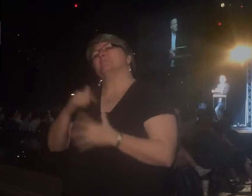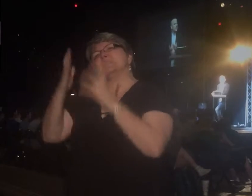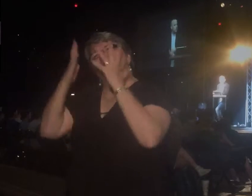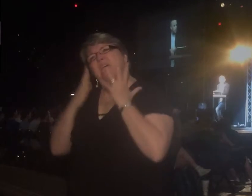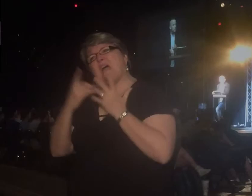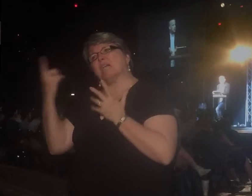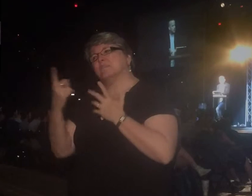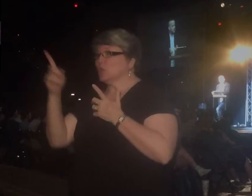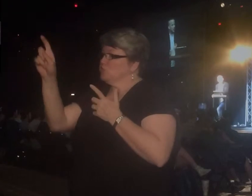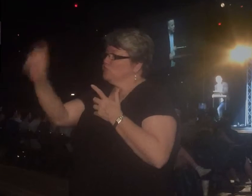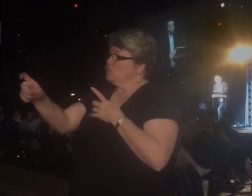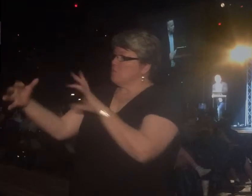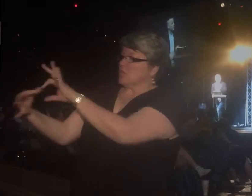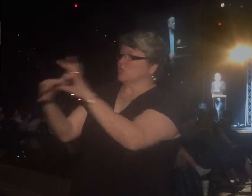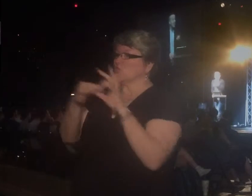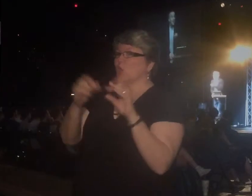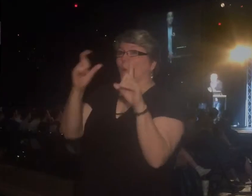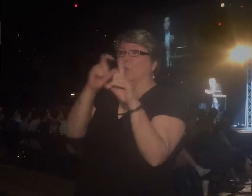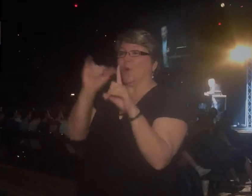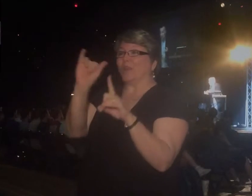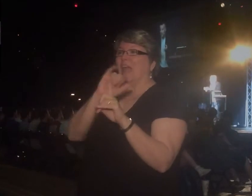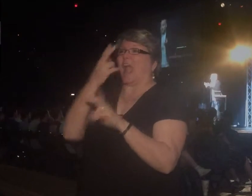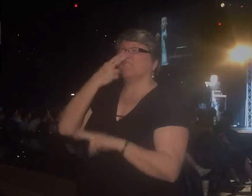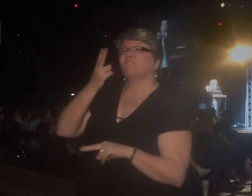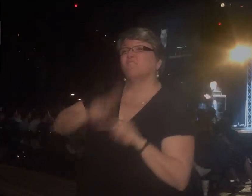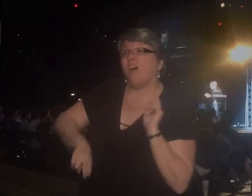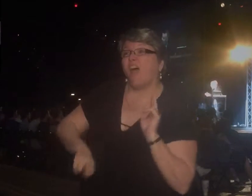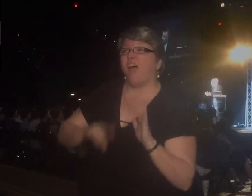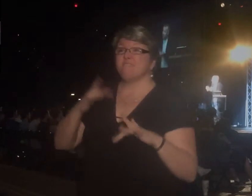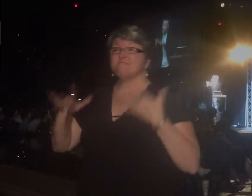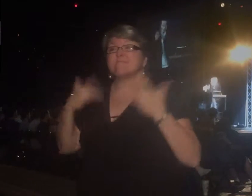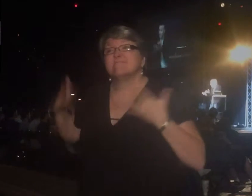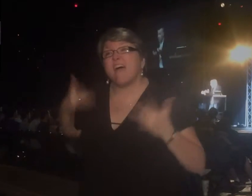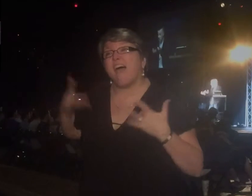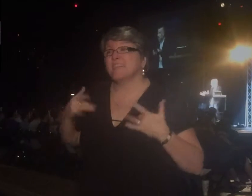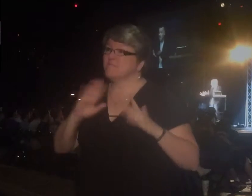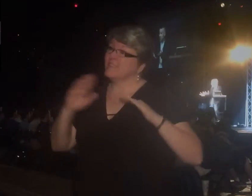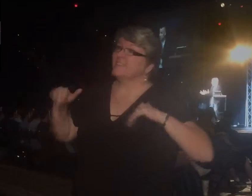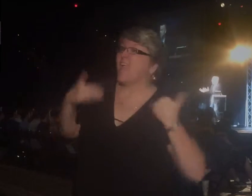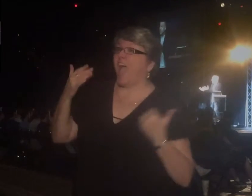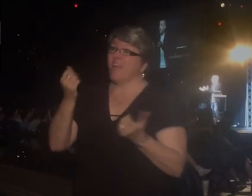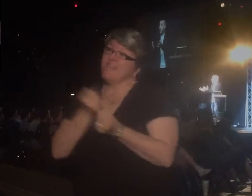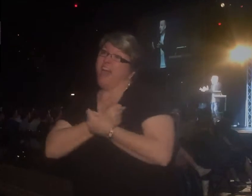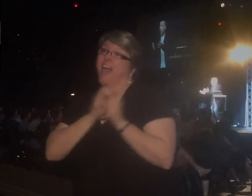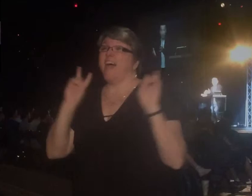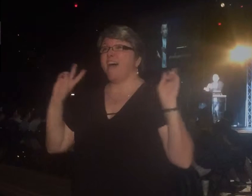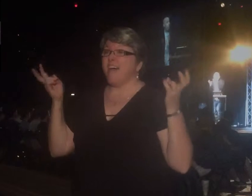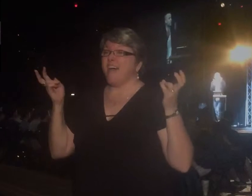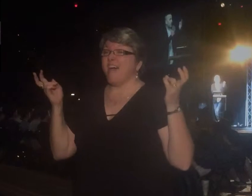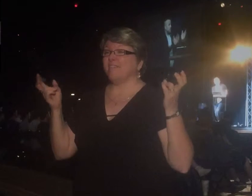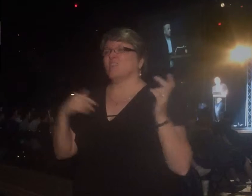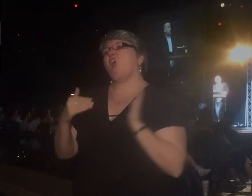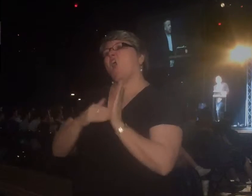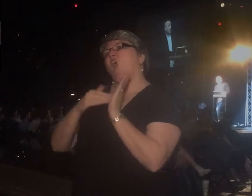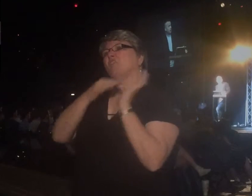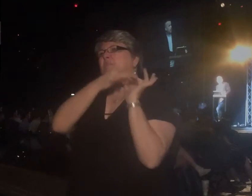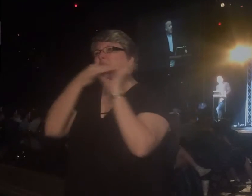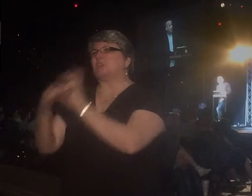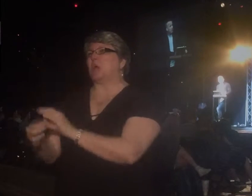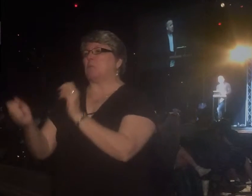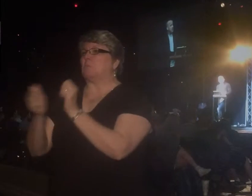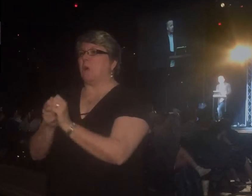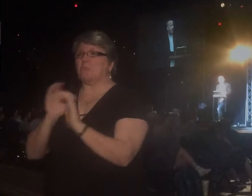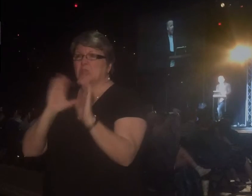something that should be associated with words like fun and exciting, we're talking about young love, are more often associated in